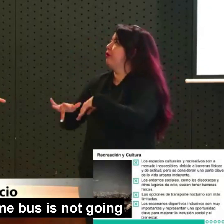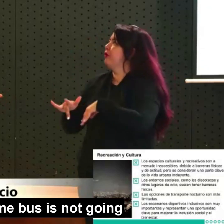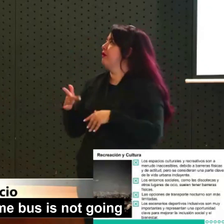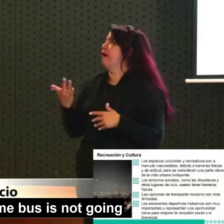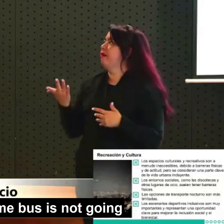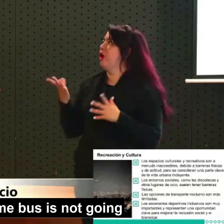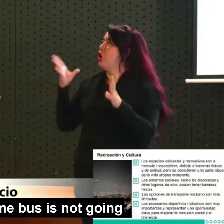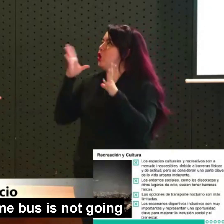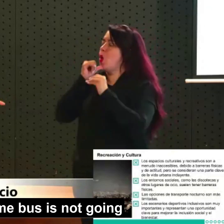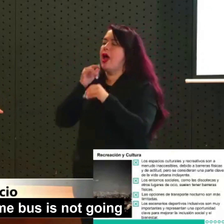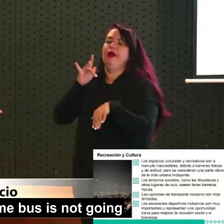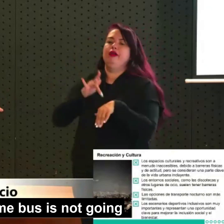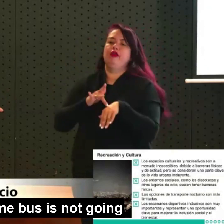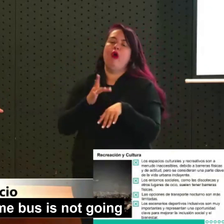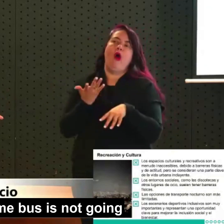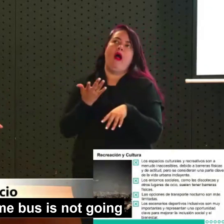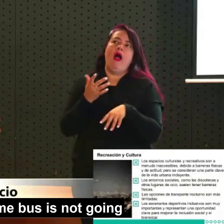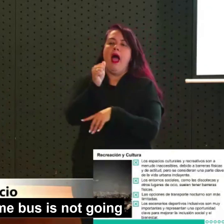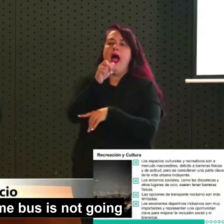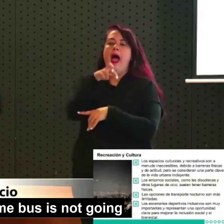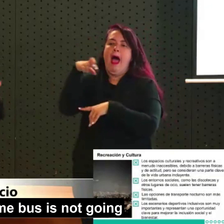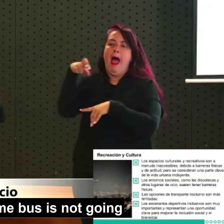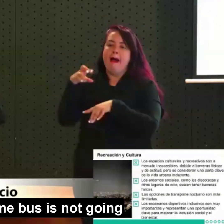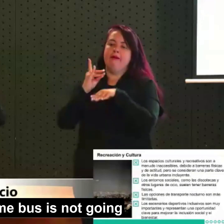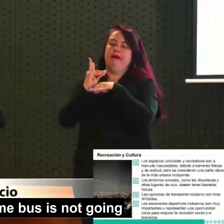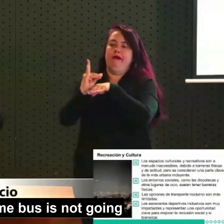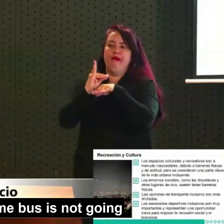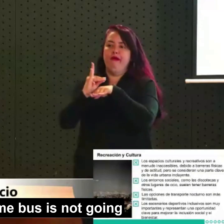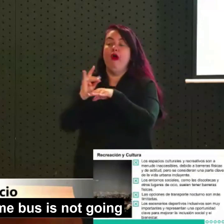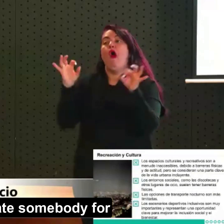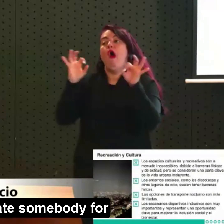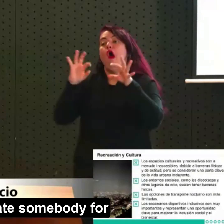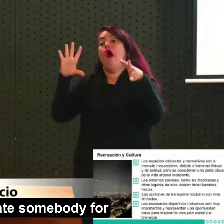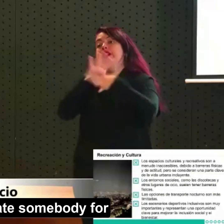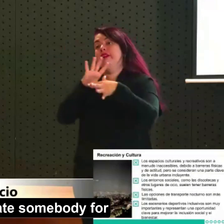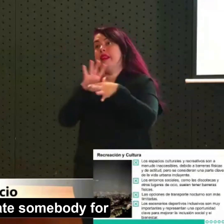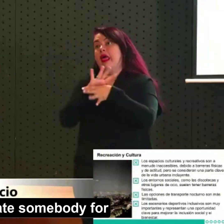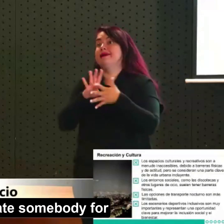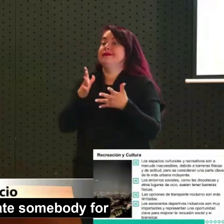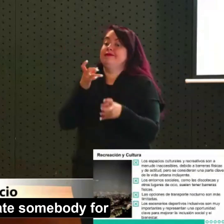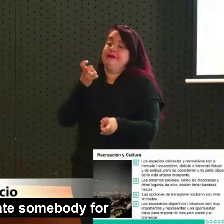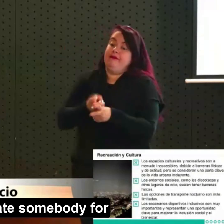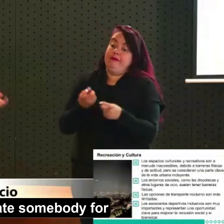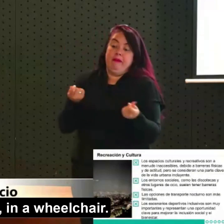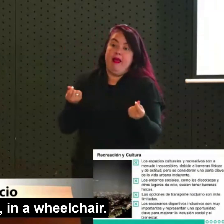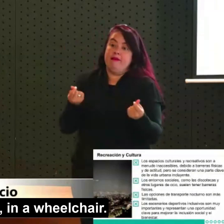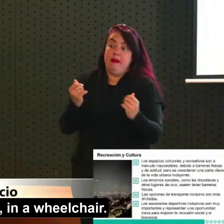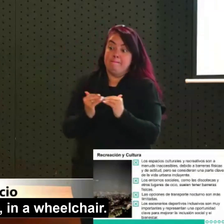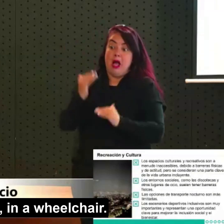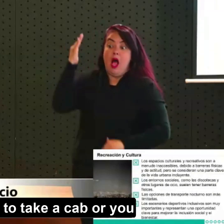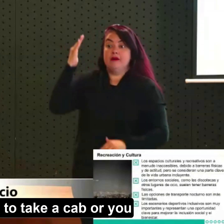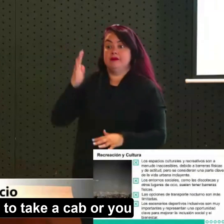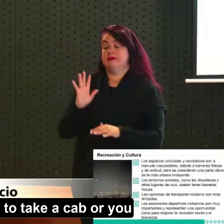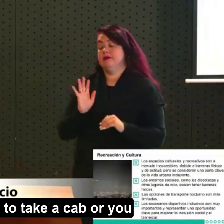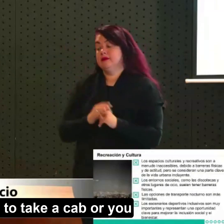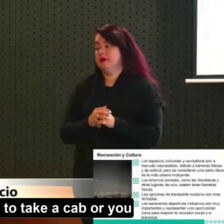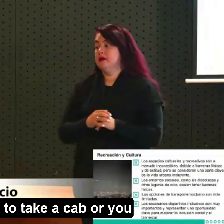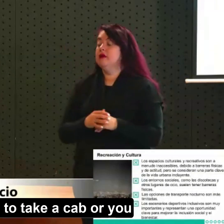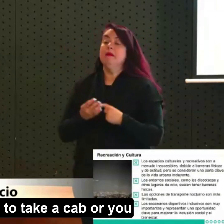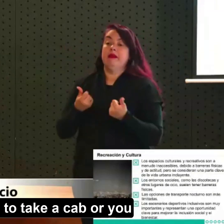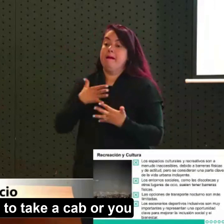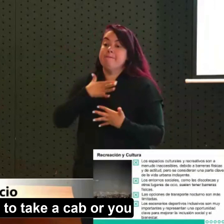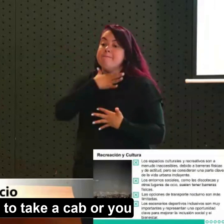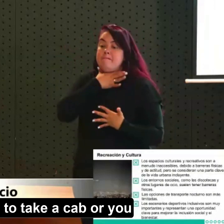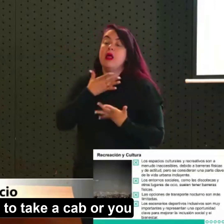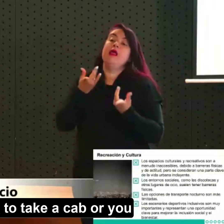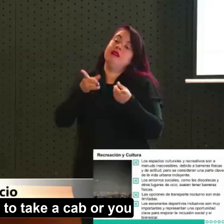return, the nighttime bus is not going to facilitate somebody, for example, in a wheelchair. So you need to